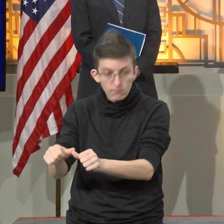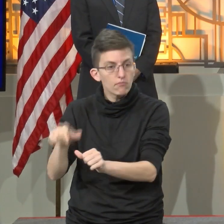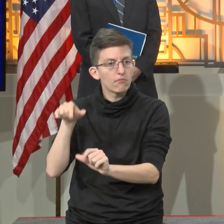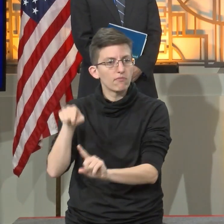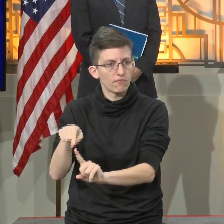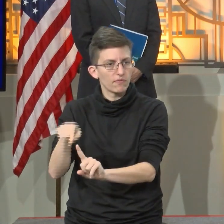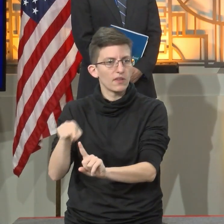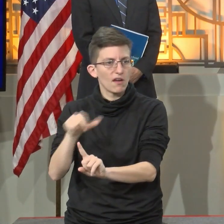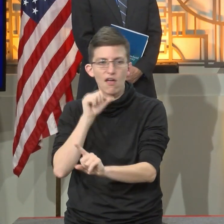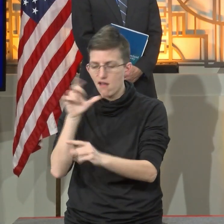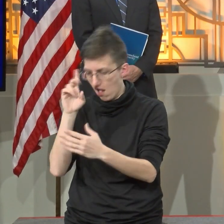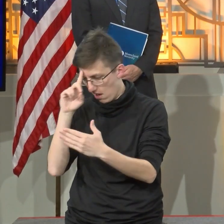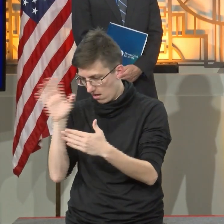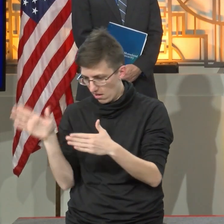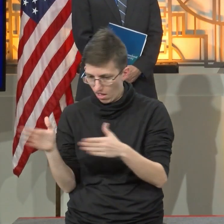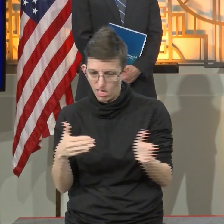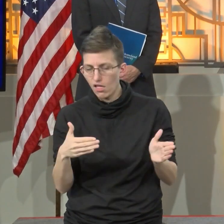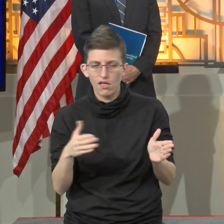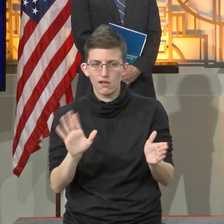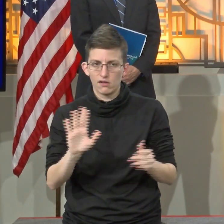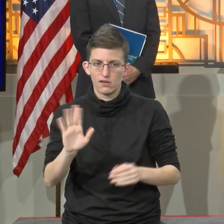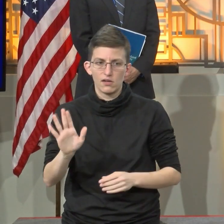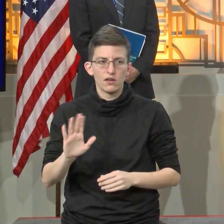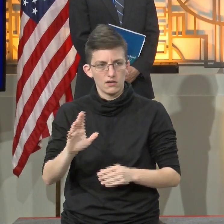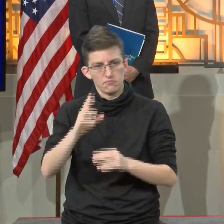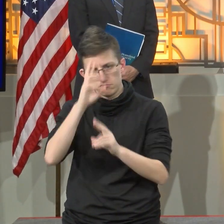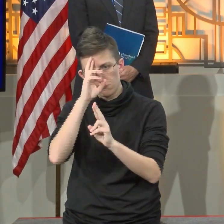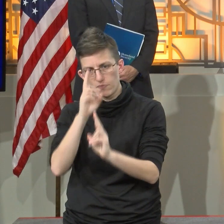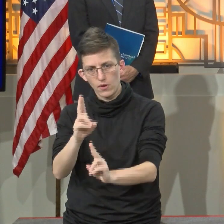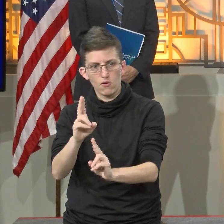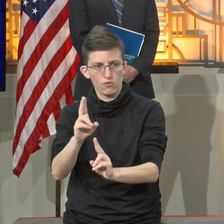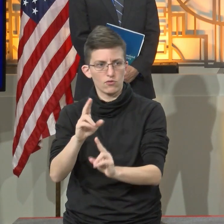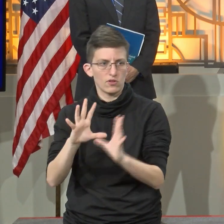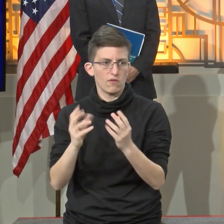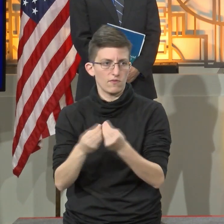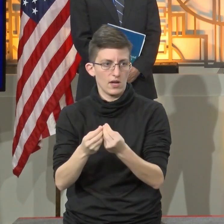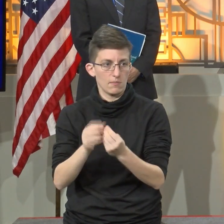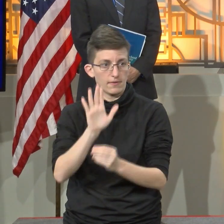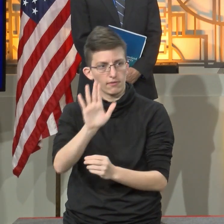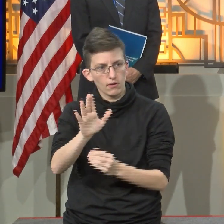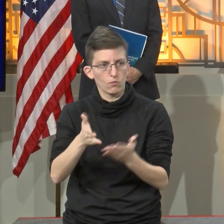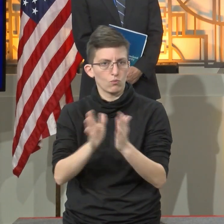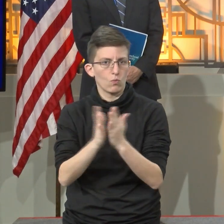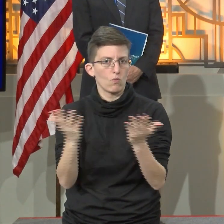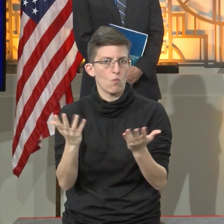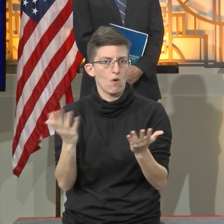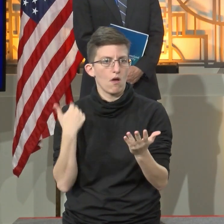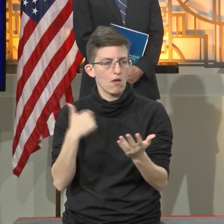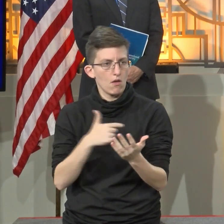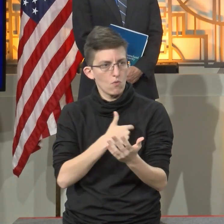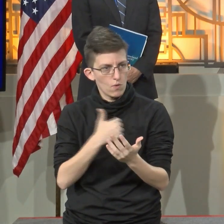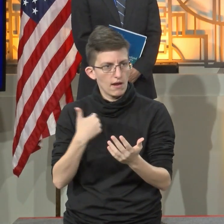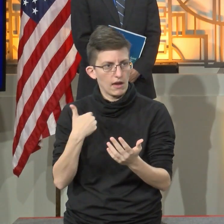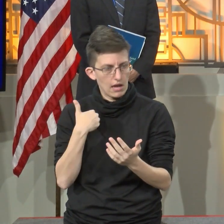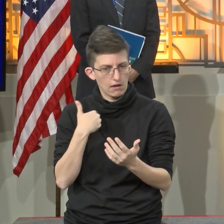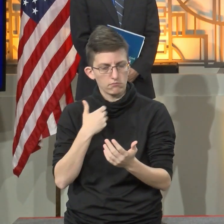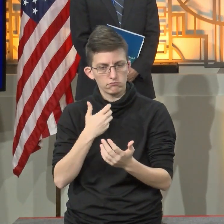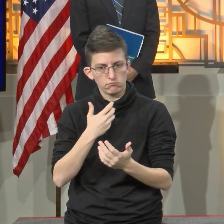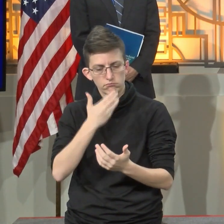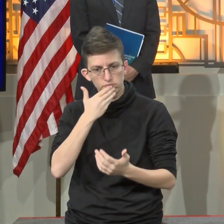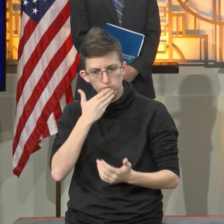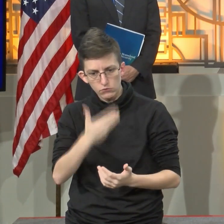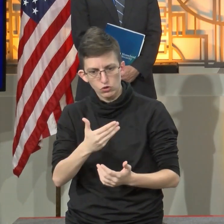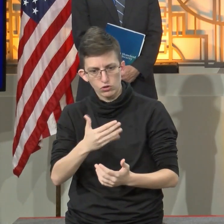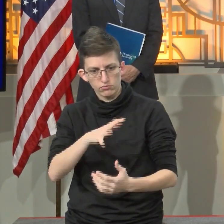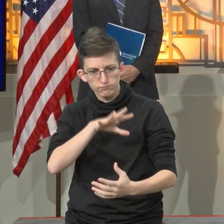that particular focus. And then we want to honor the family's request, and that is we make meaningful and impactful change